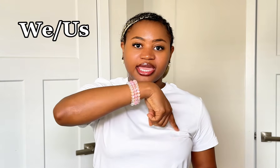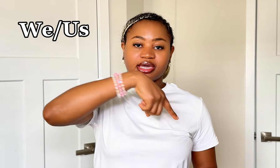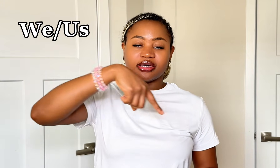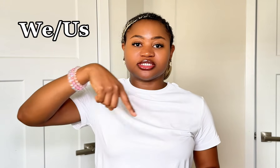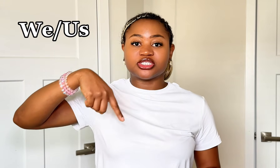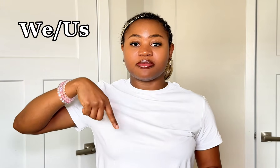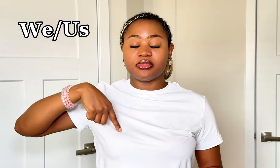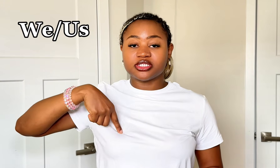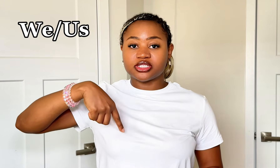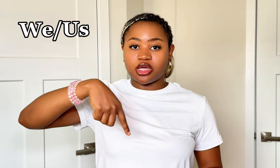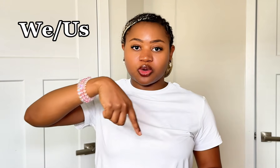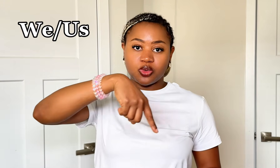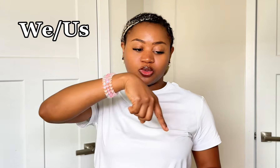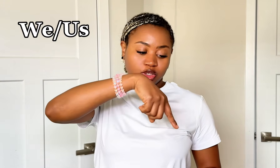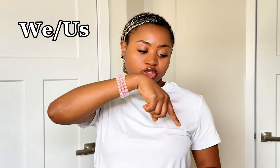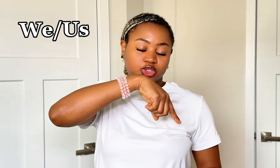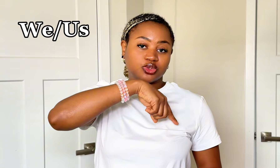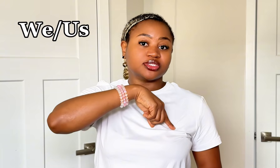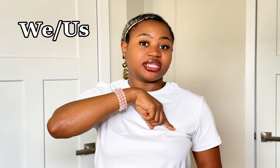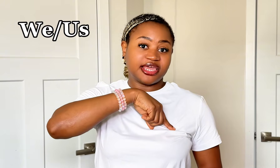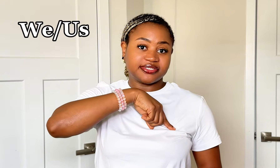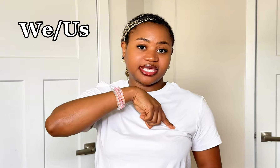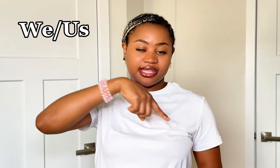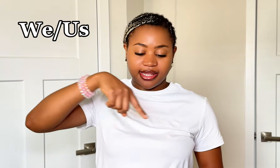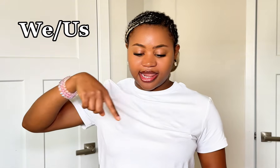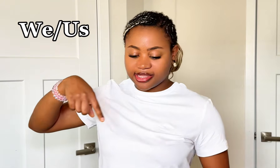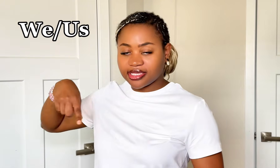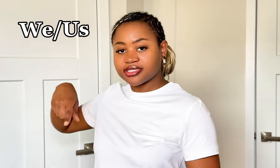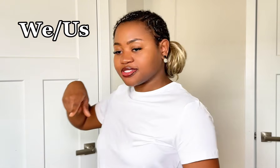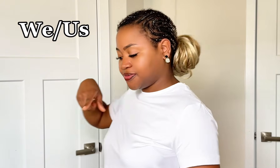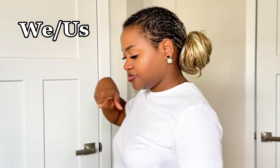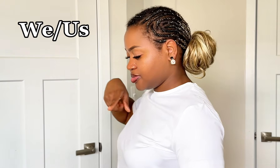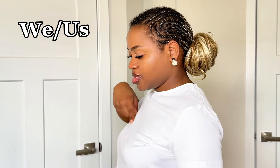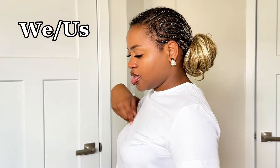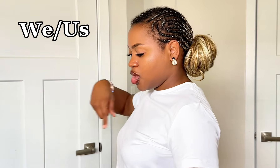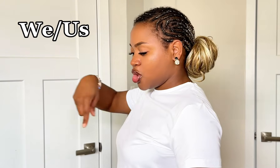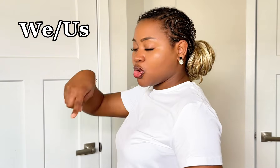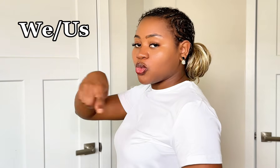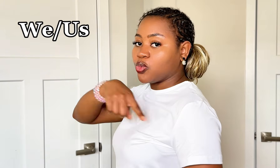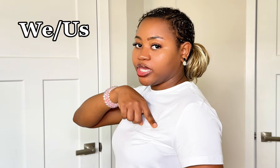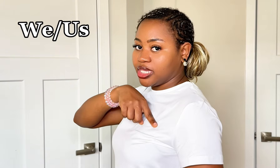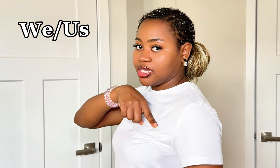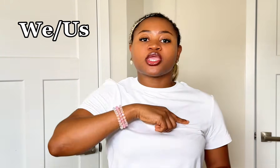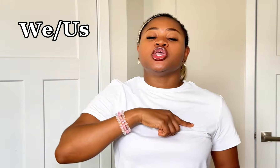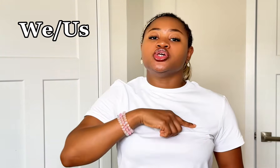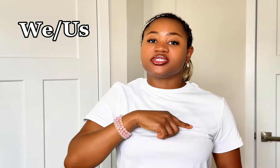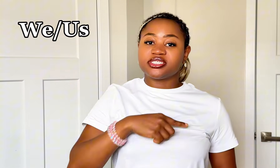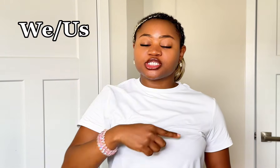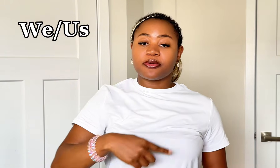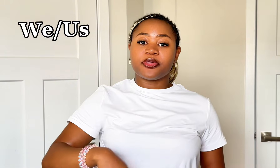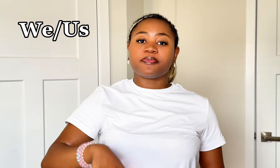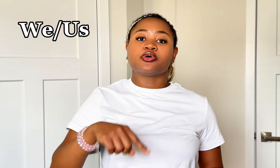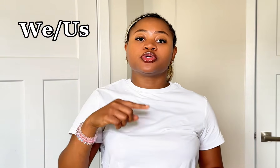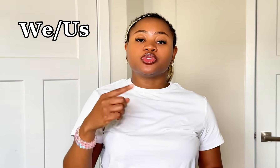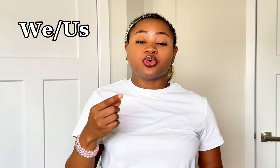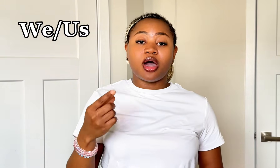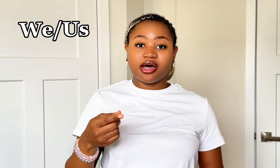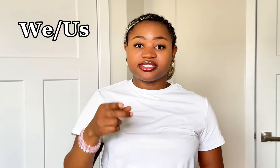a semicircle to the left side, like this. We. You see some people do us as